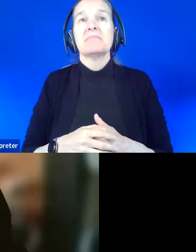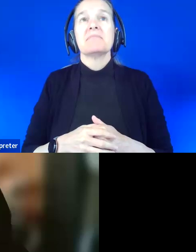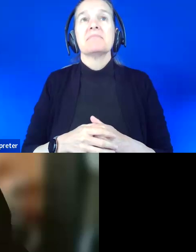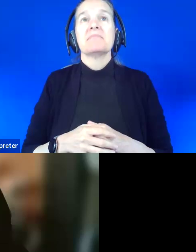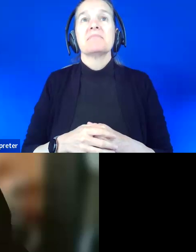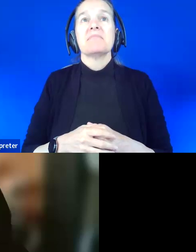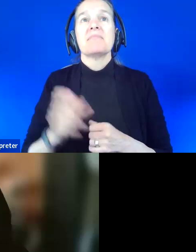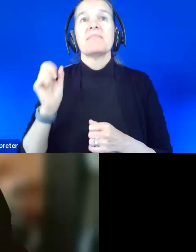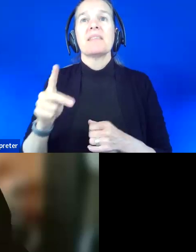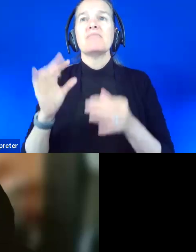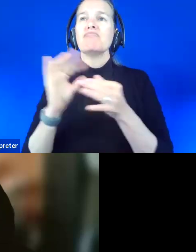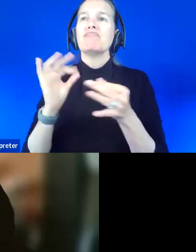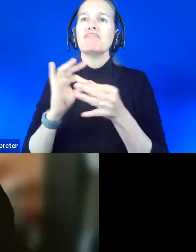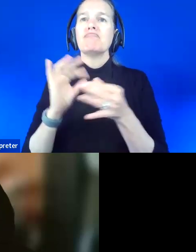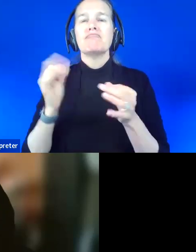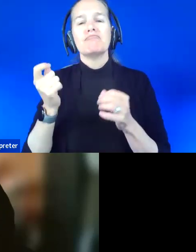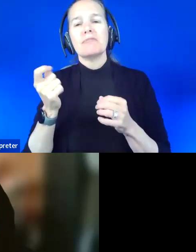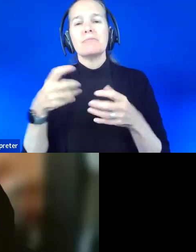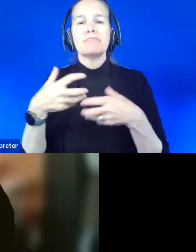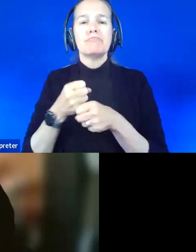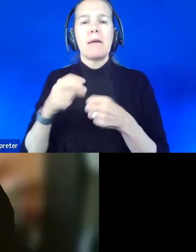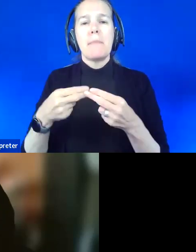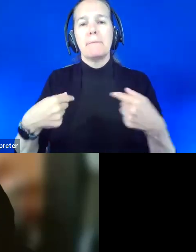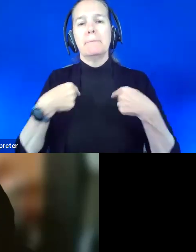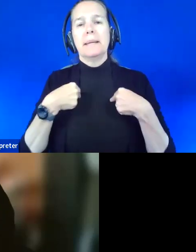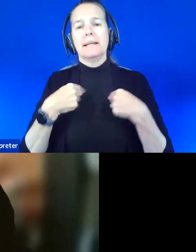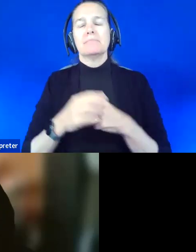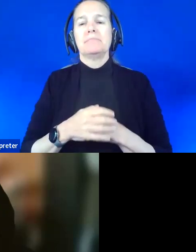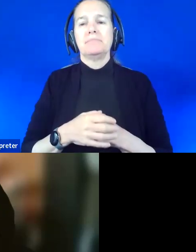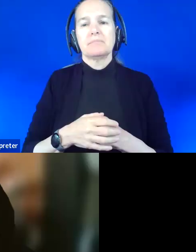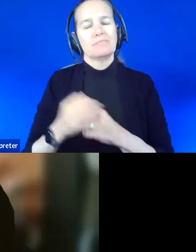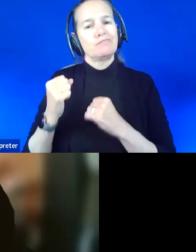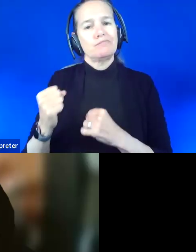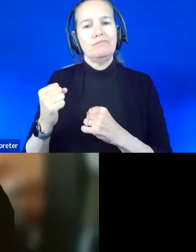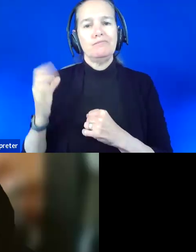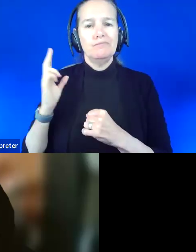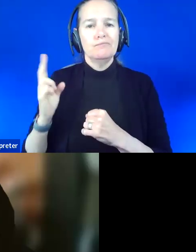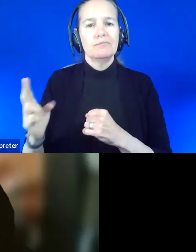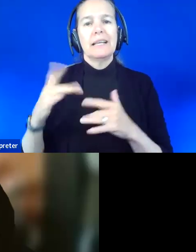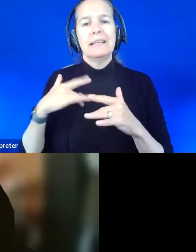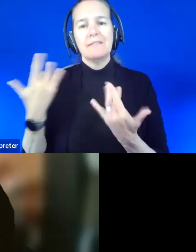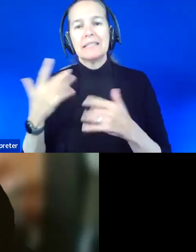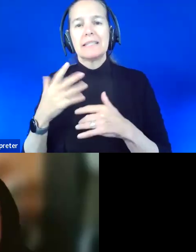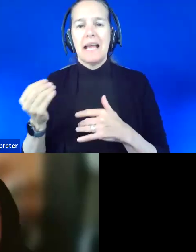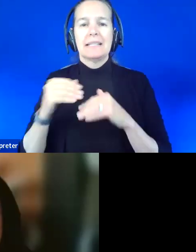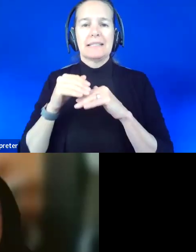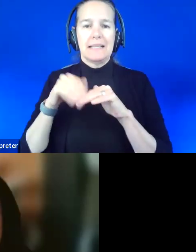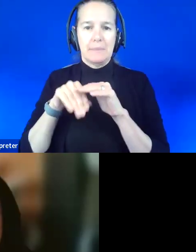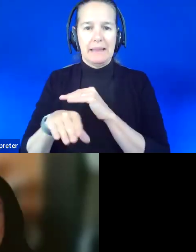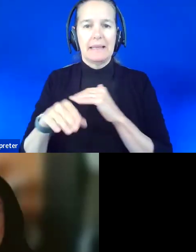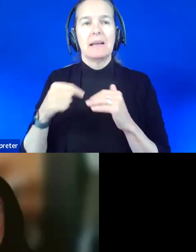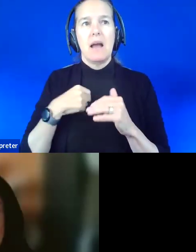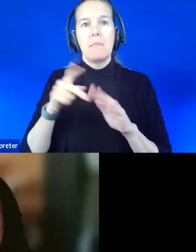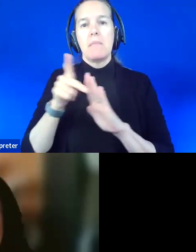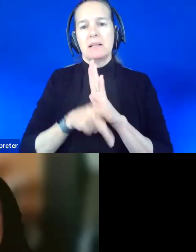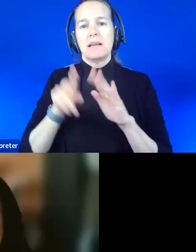Okay, so a little about me. I have a very strong background in events and accessibility. I have been a policy advisor